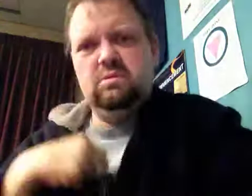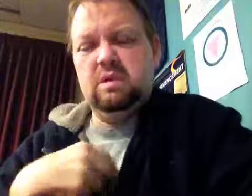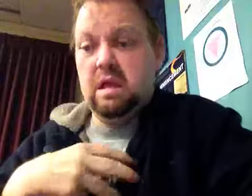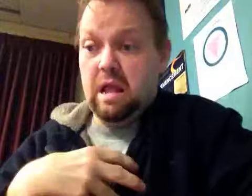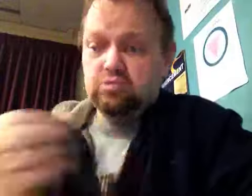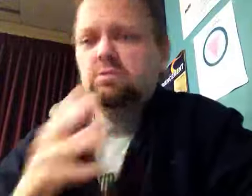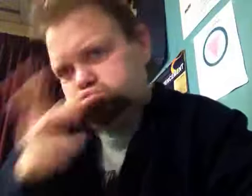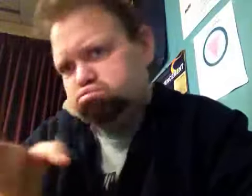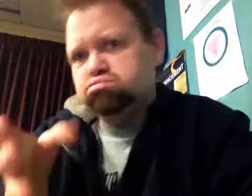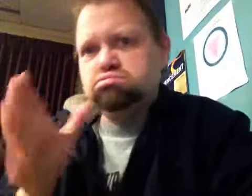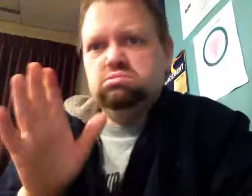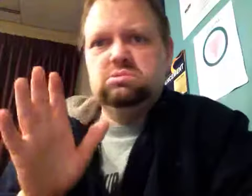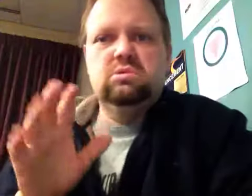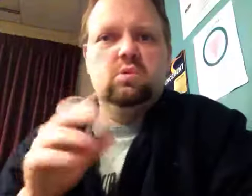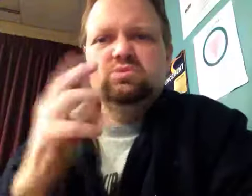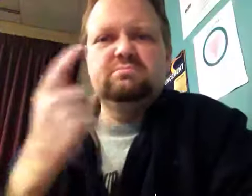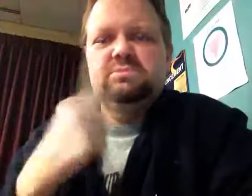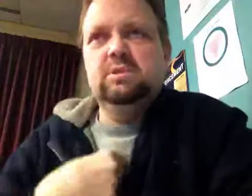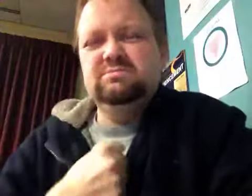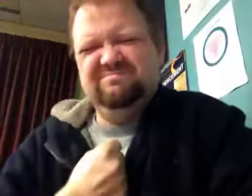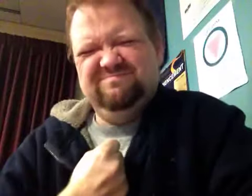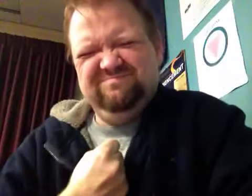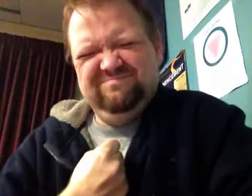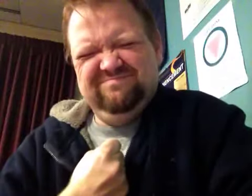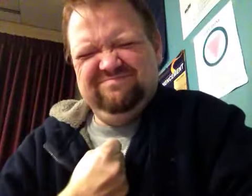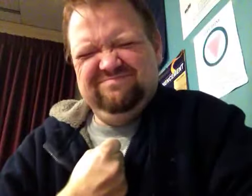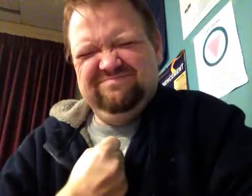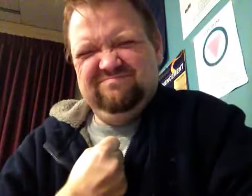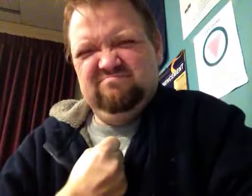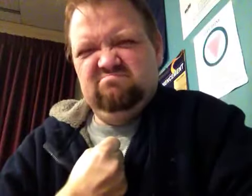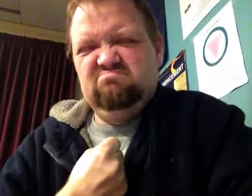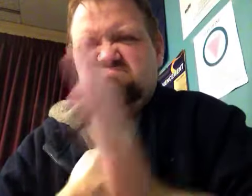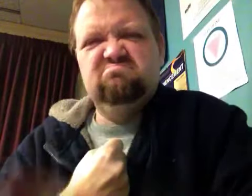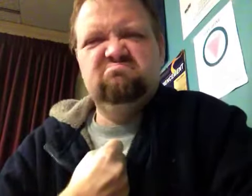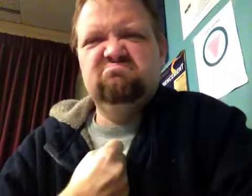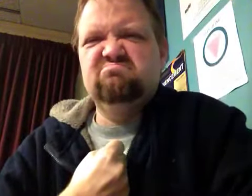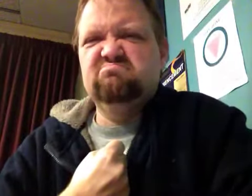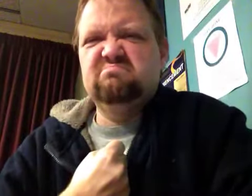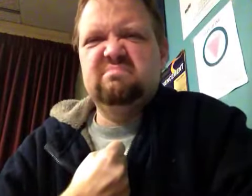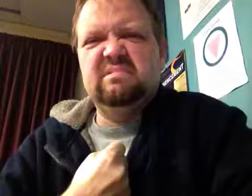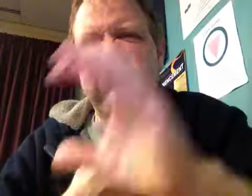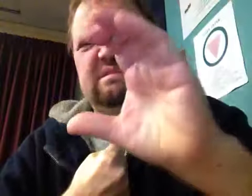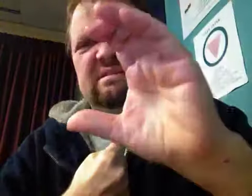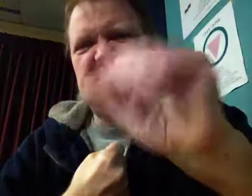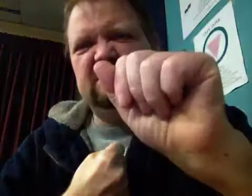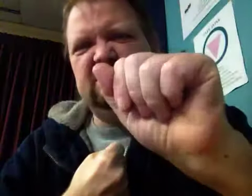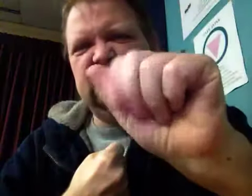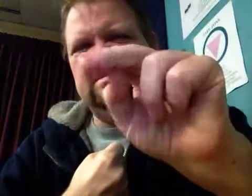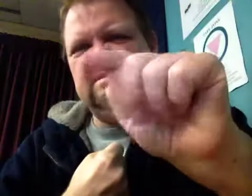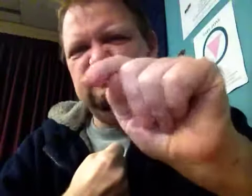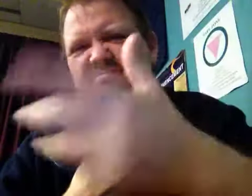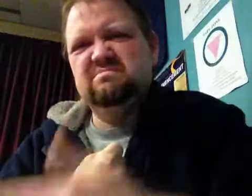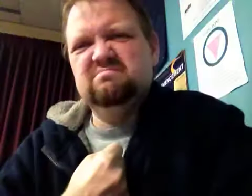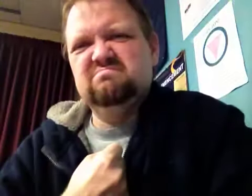It is a rare move. In fact, it's been more than 30 years since the American Legion has called for the resignation of any public official. And another